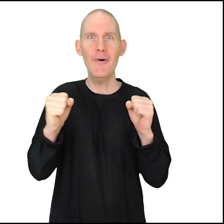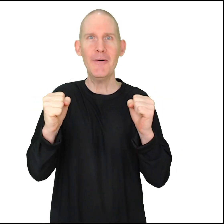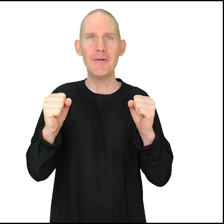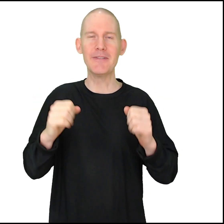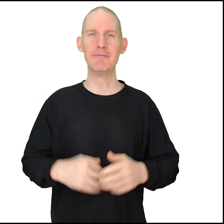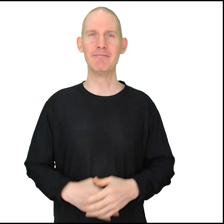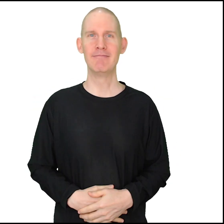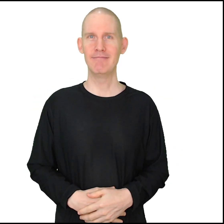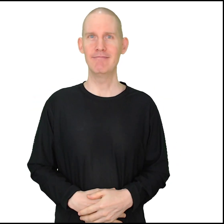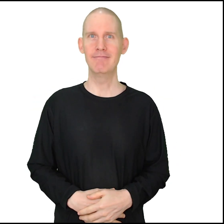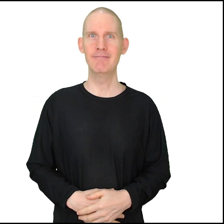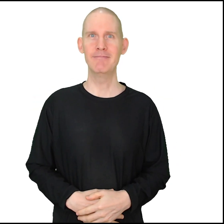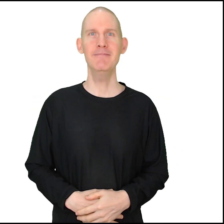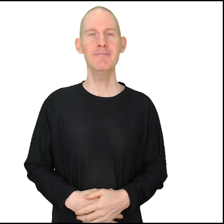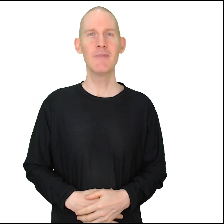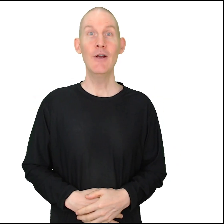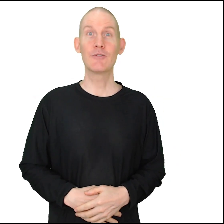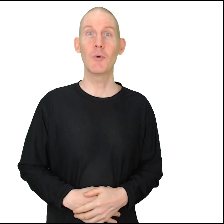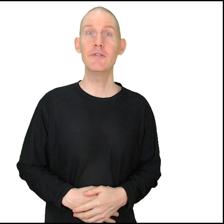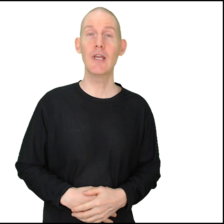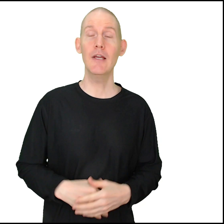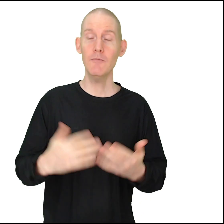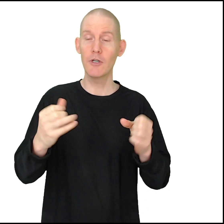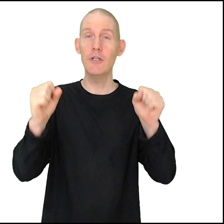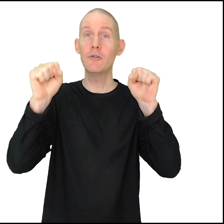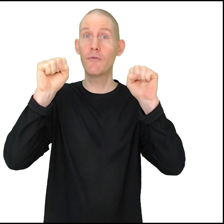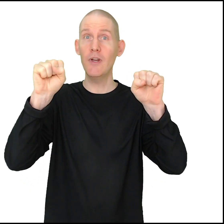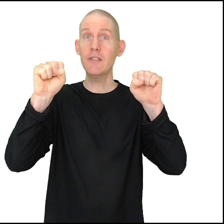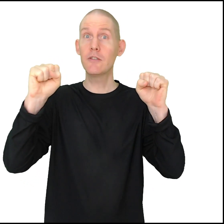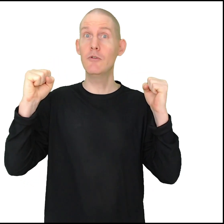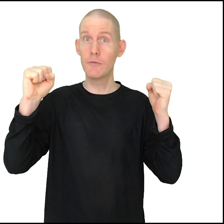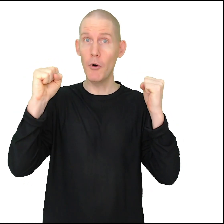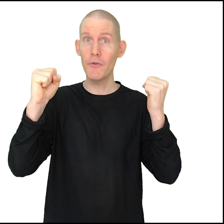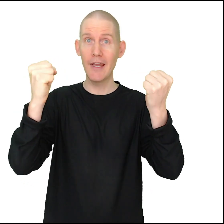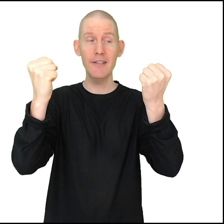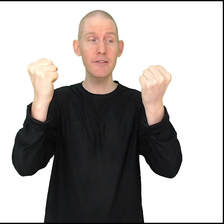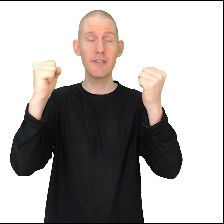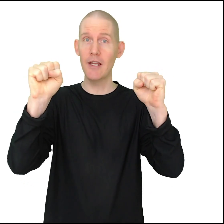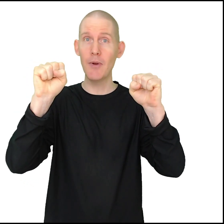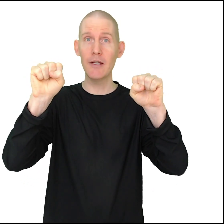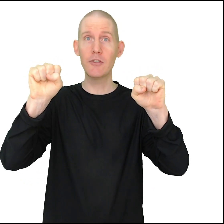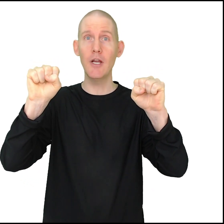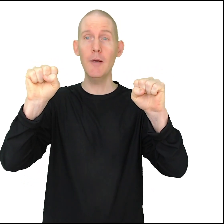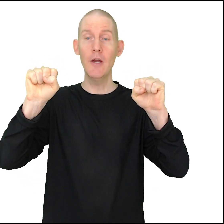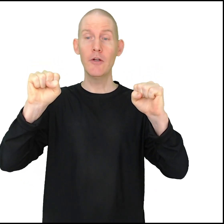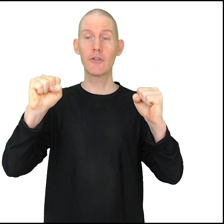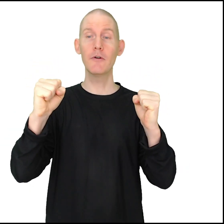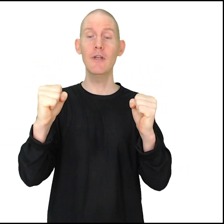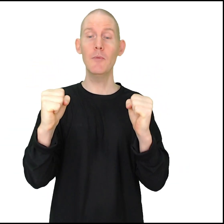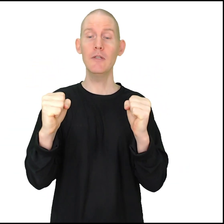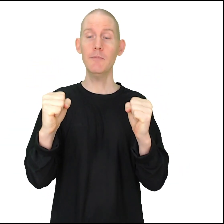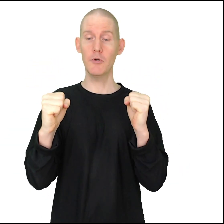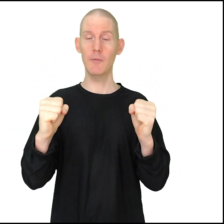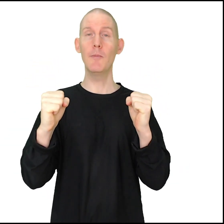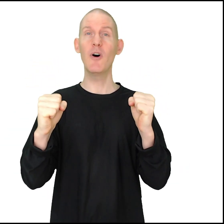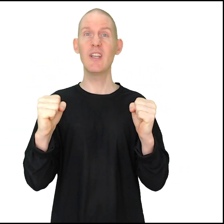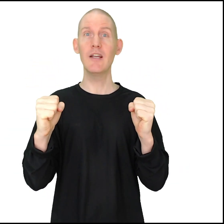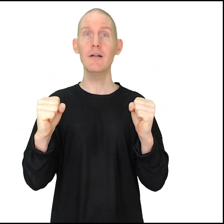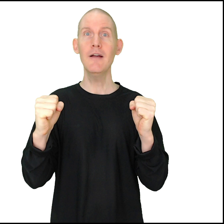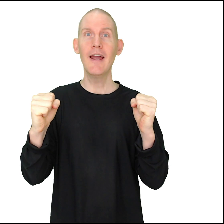cold. So once again, we're going to use fists. Use both hands, same hand shape. Turn them in, put them about here, and